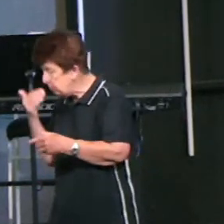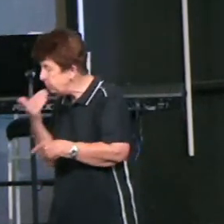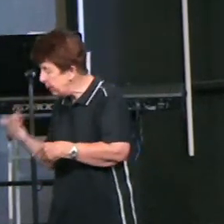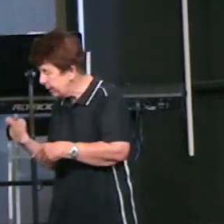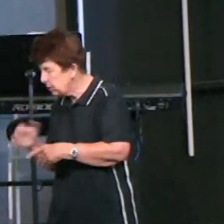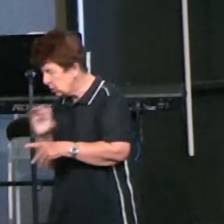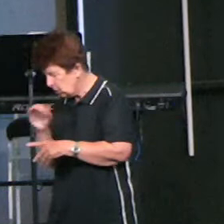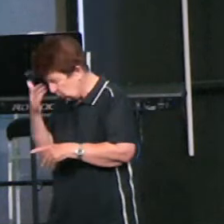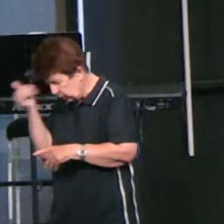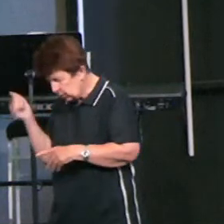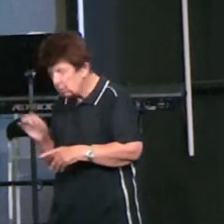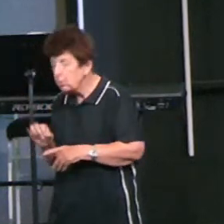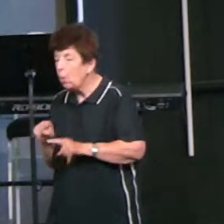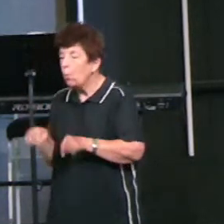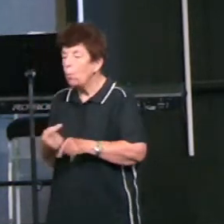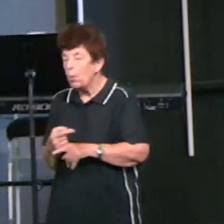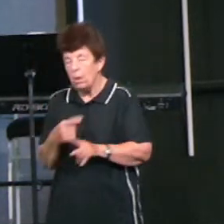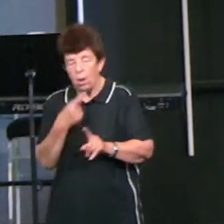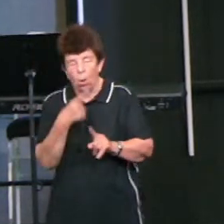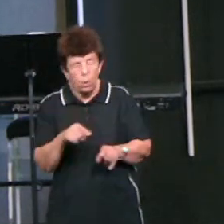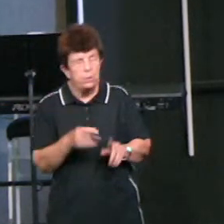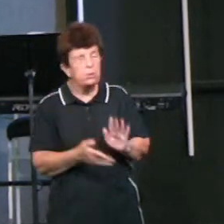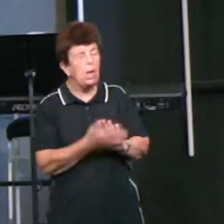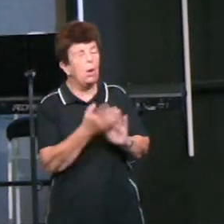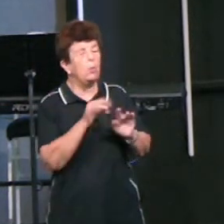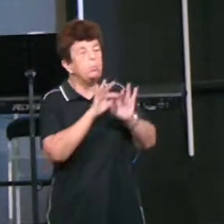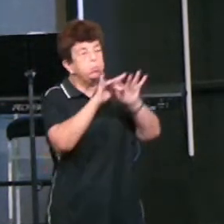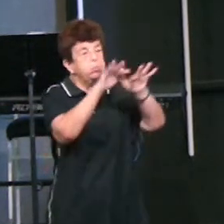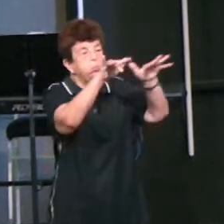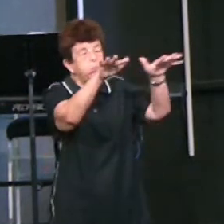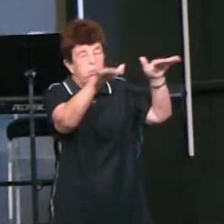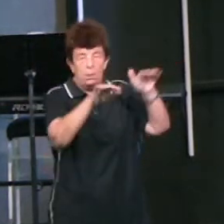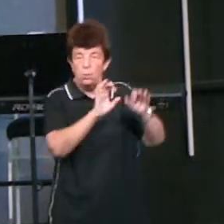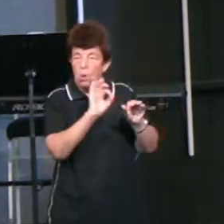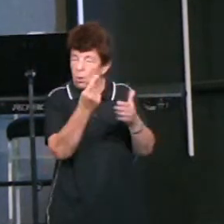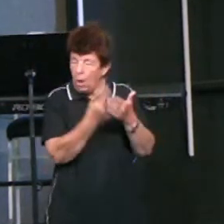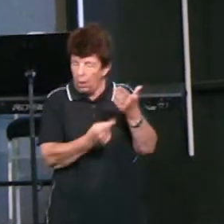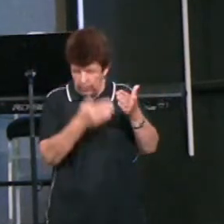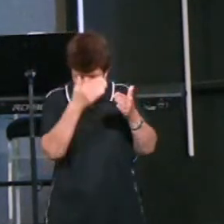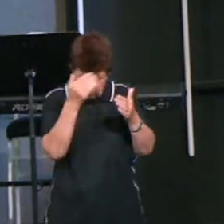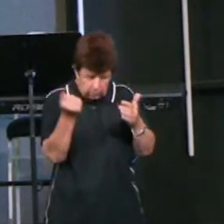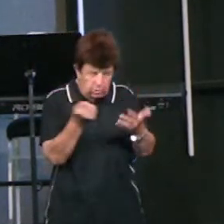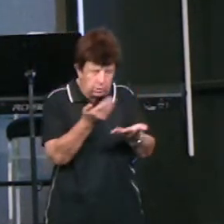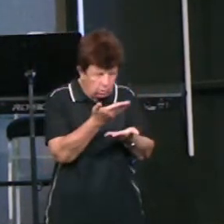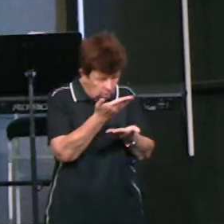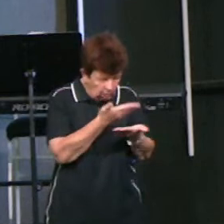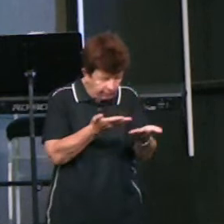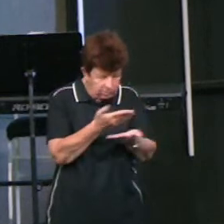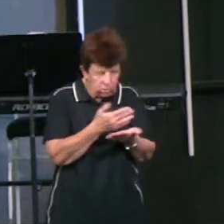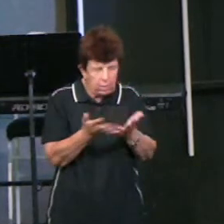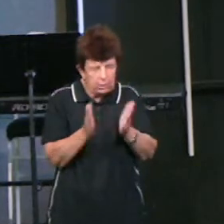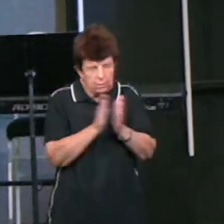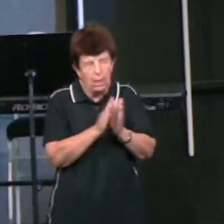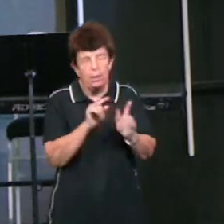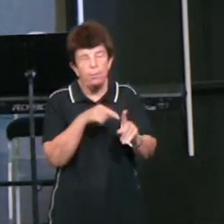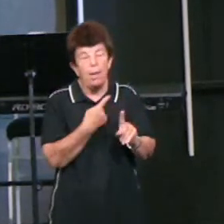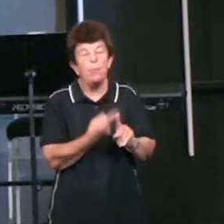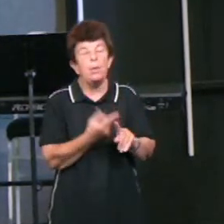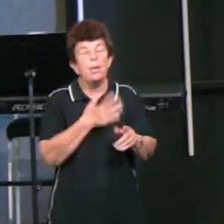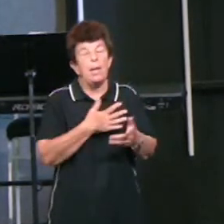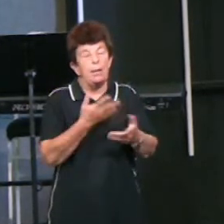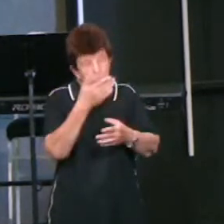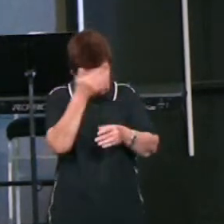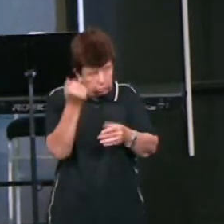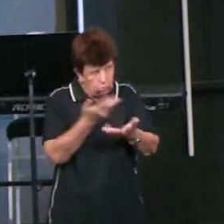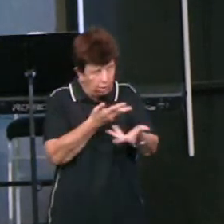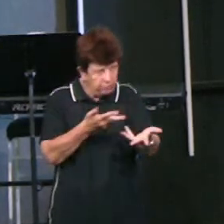called to go out beyond the church. We're called to not only have Christian conversations on a Sunday, but on a Monday through to